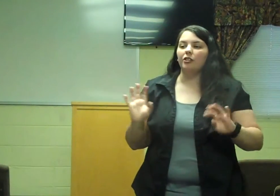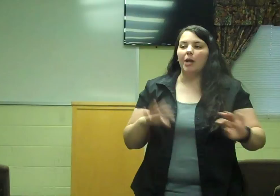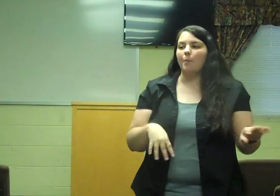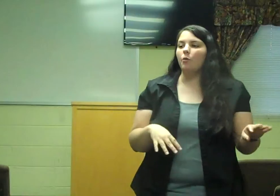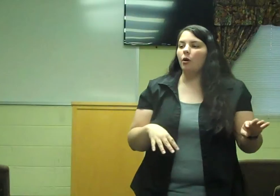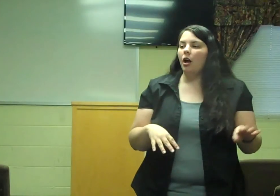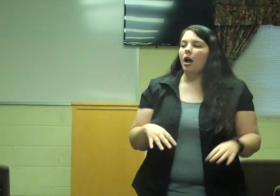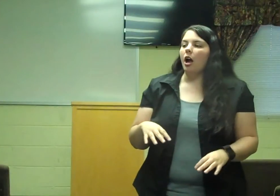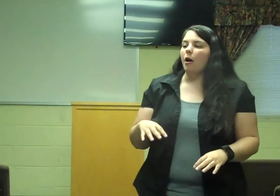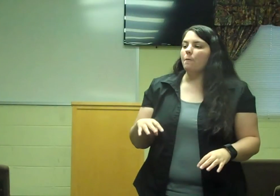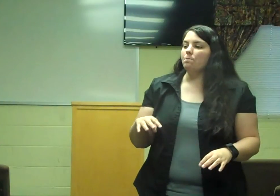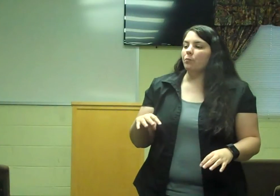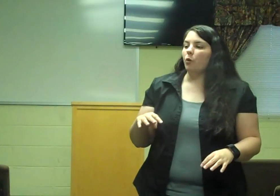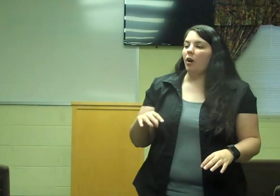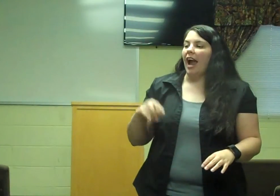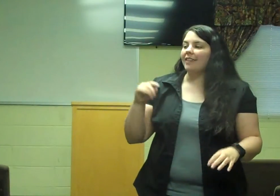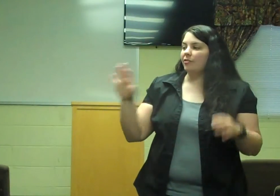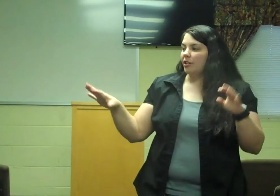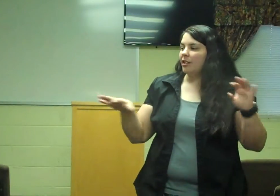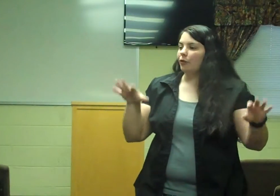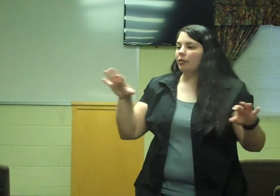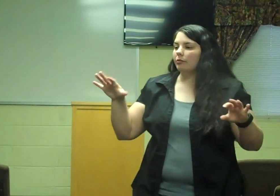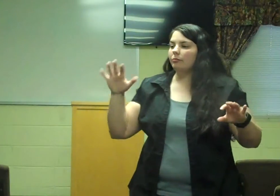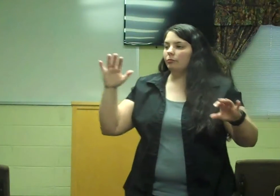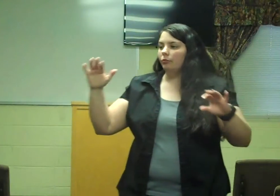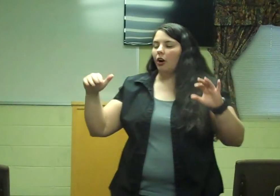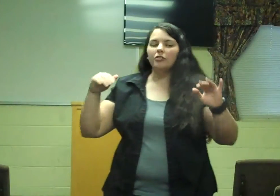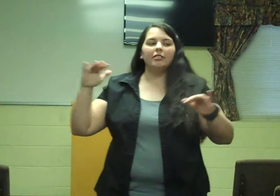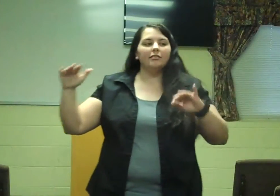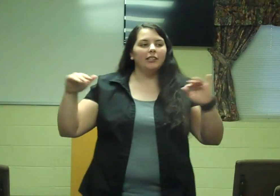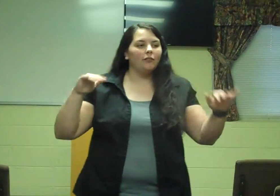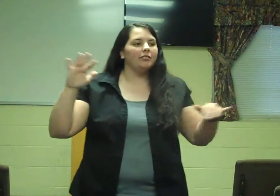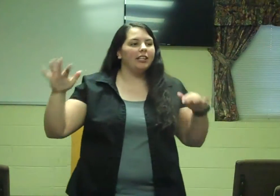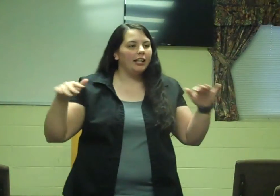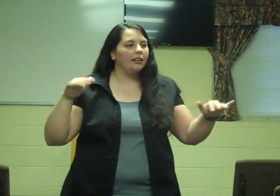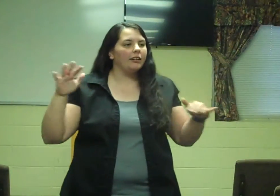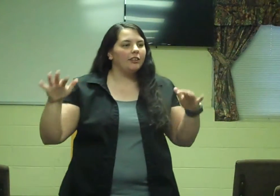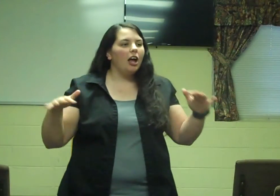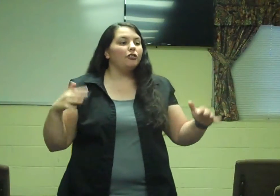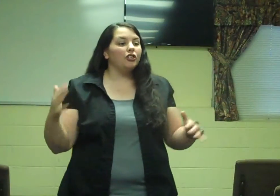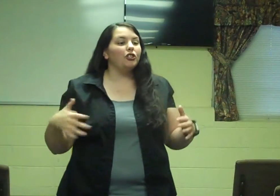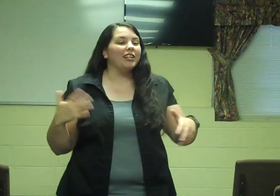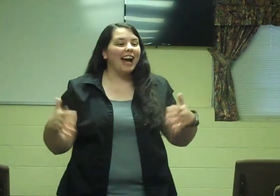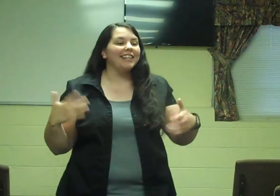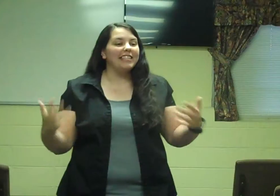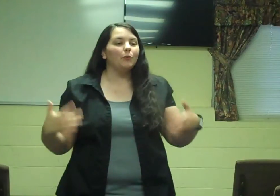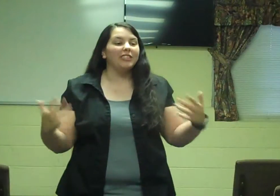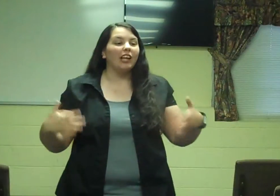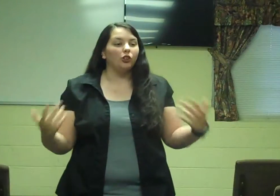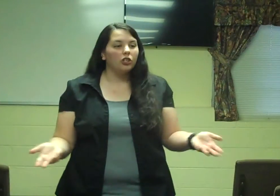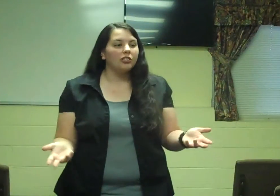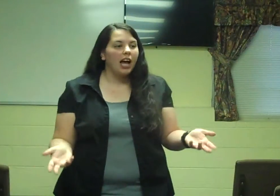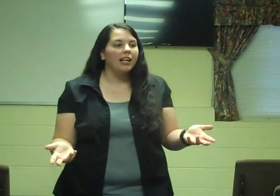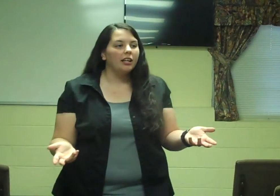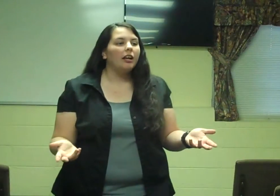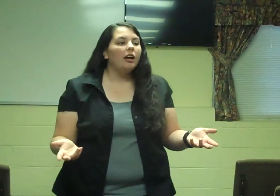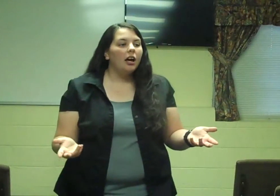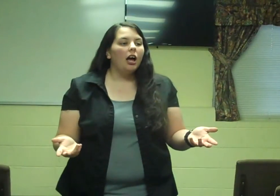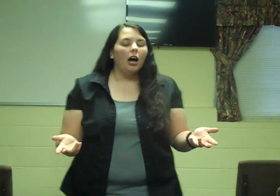in chapel, where it has the different verses and different singing, and just so you can kind of see what that looks like.